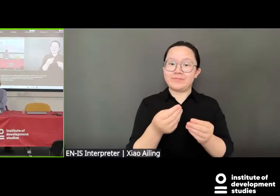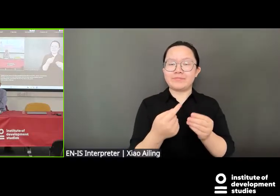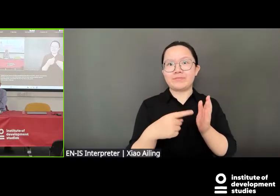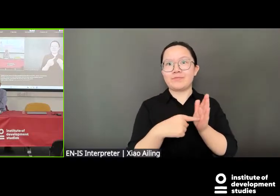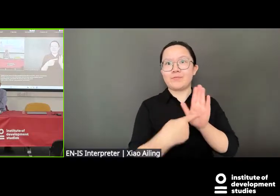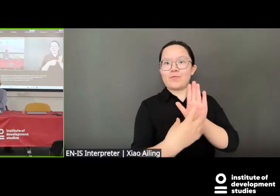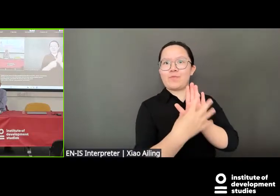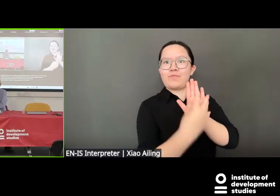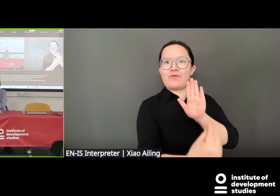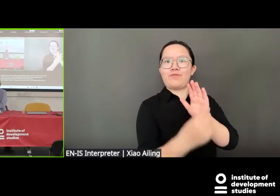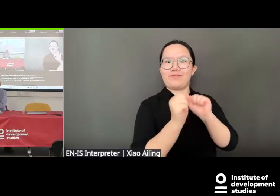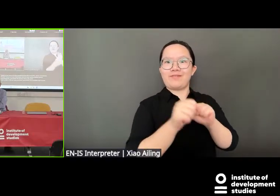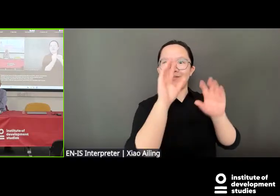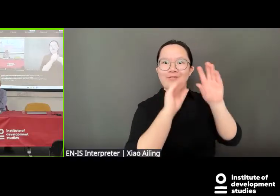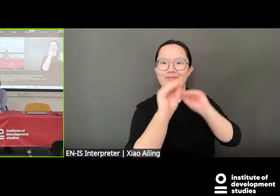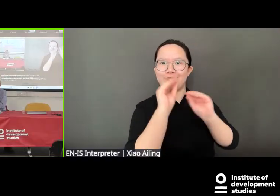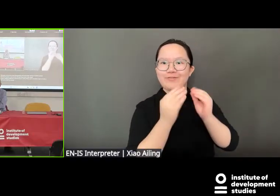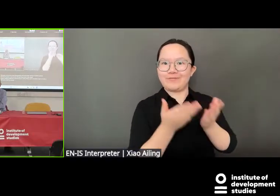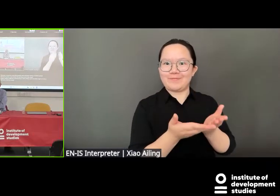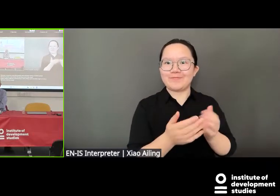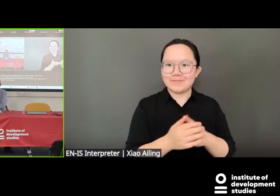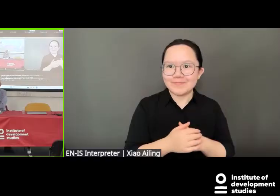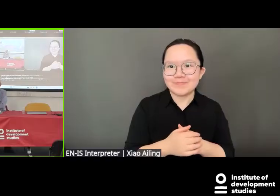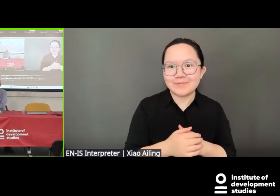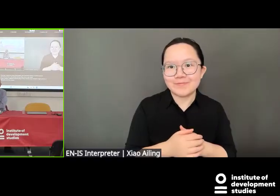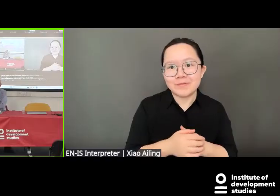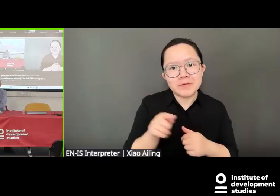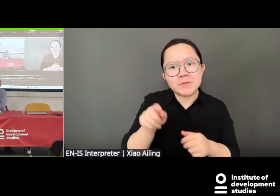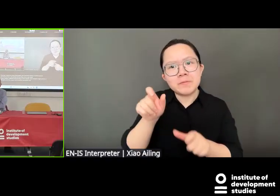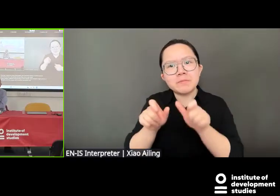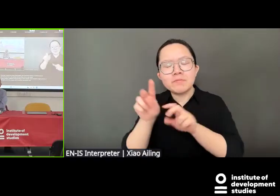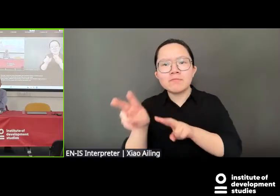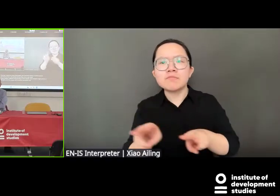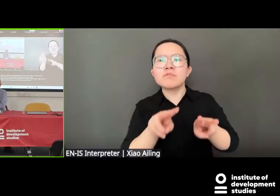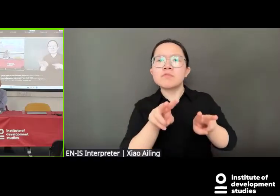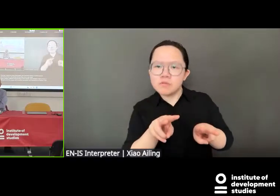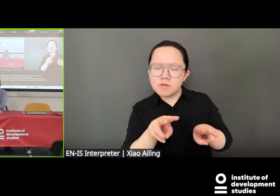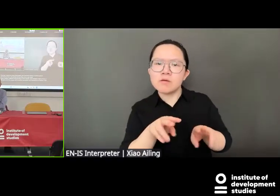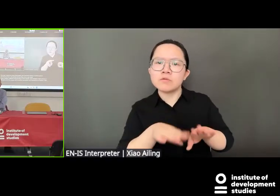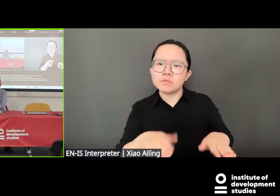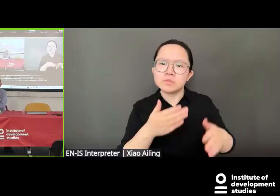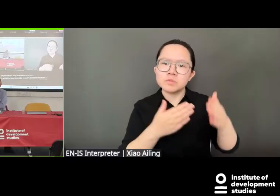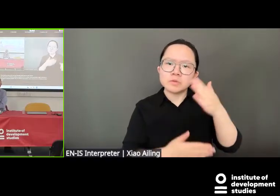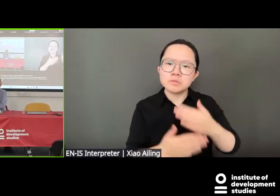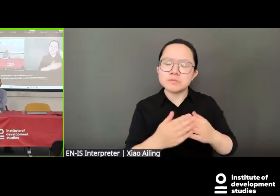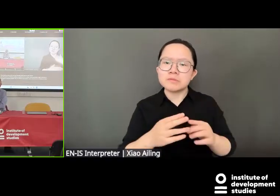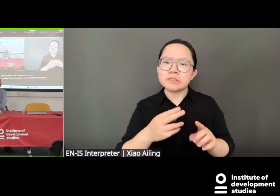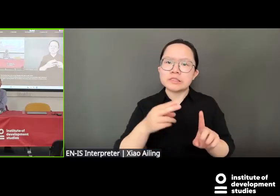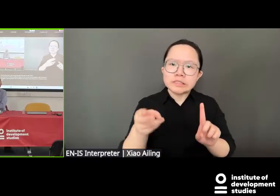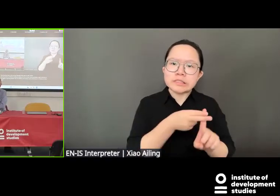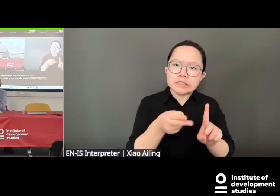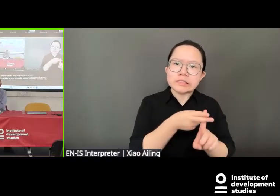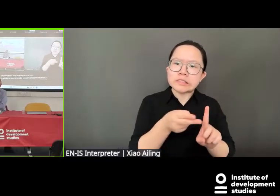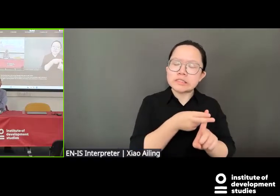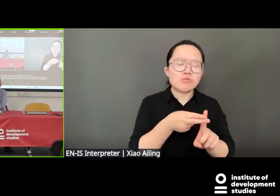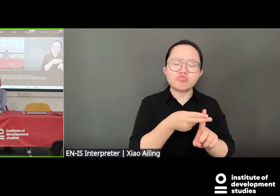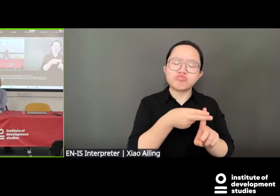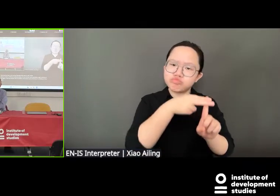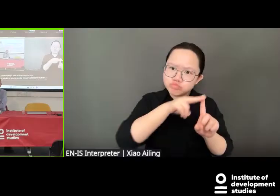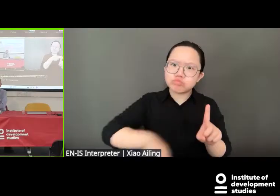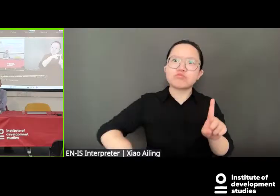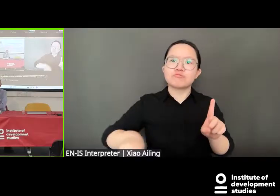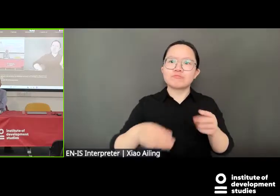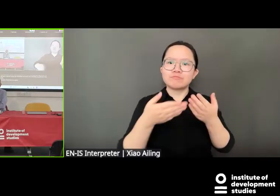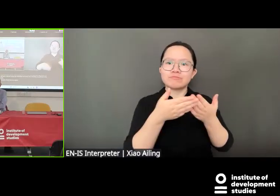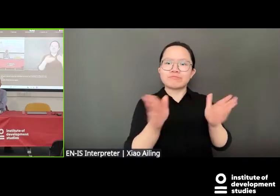people with disabilities themselves had something to contribute to the topic. The peer researchers themselves also